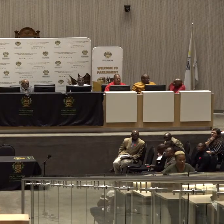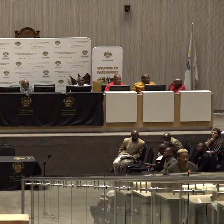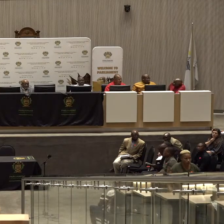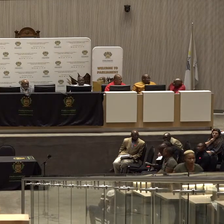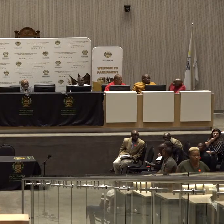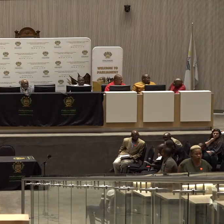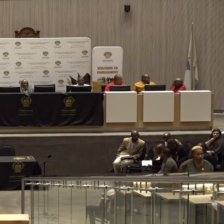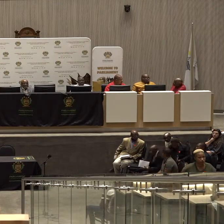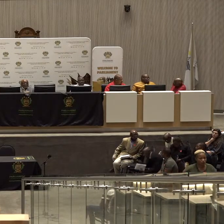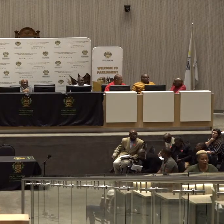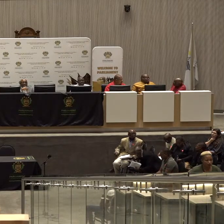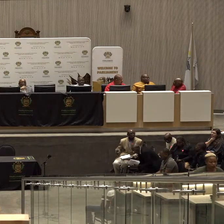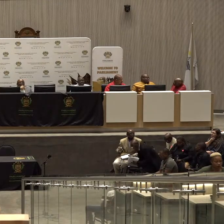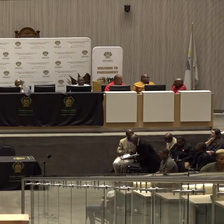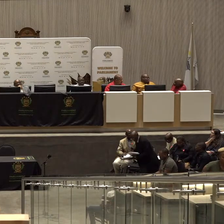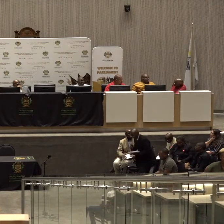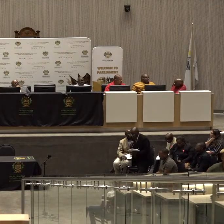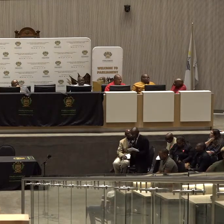corner